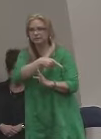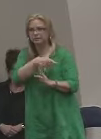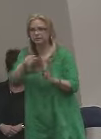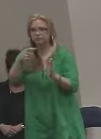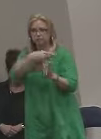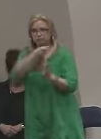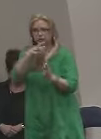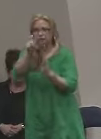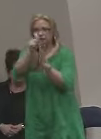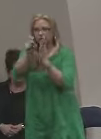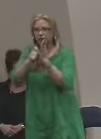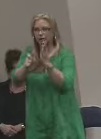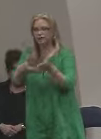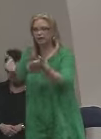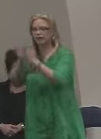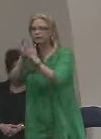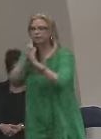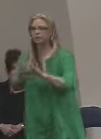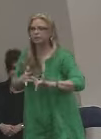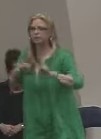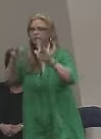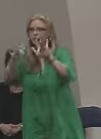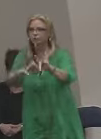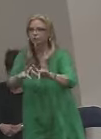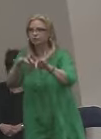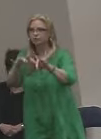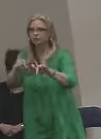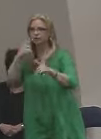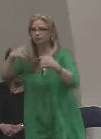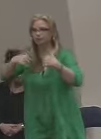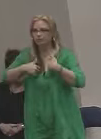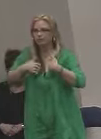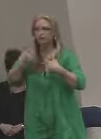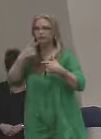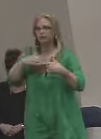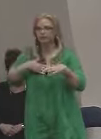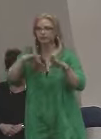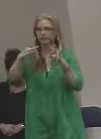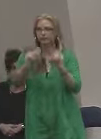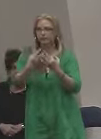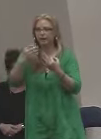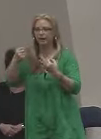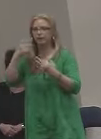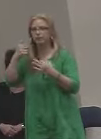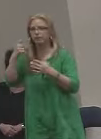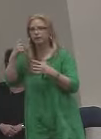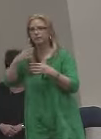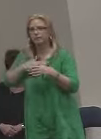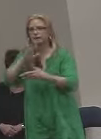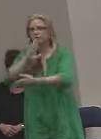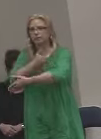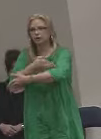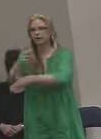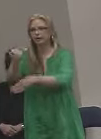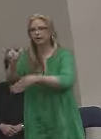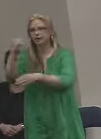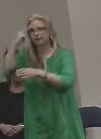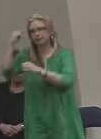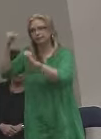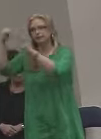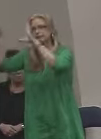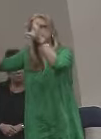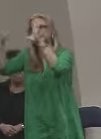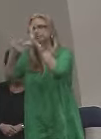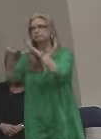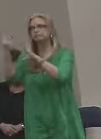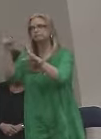I am writing to request your mercy, Barfield wrote, mercy for me, for my family, and for the memory of my daughter, Haley Owens. She was writing